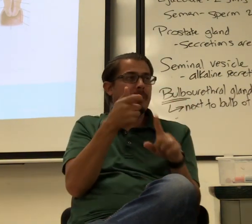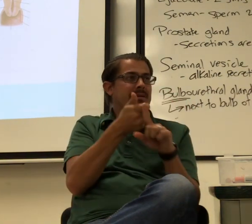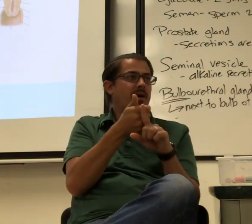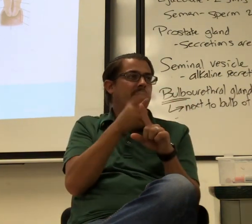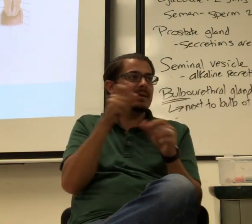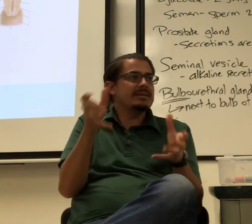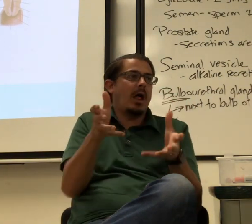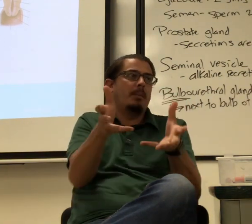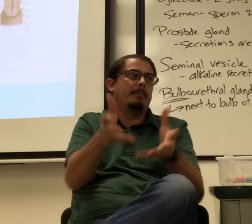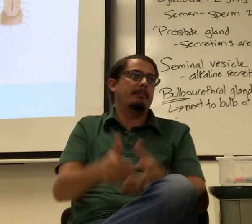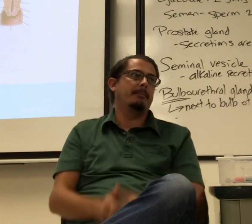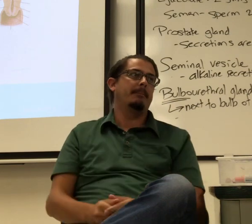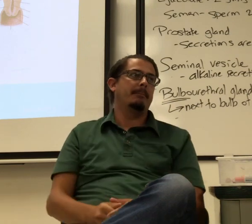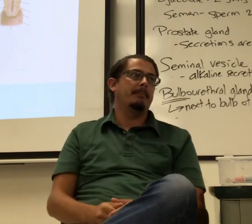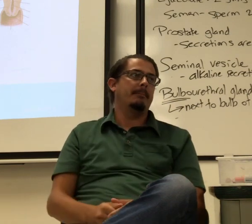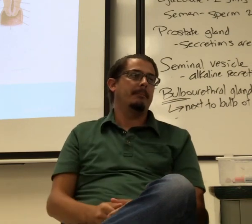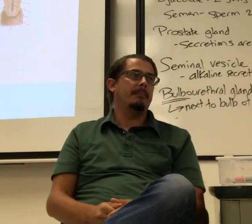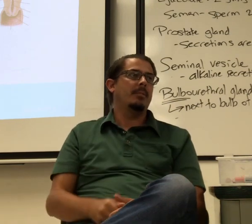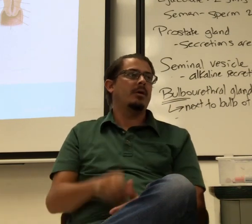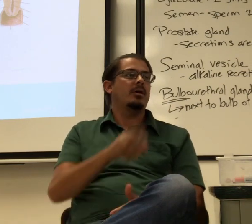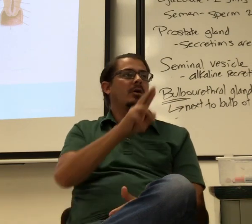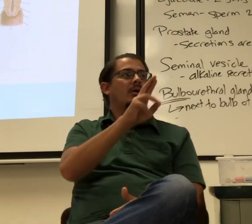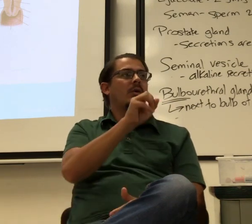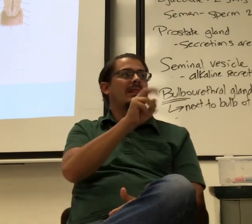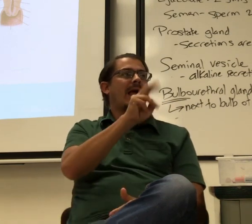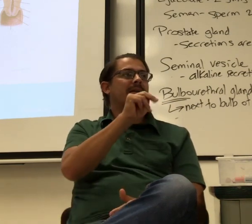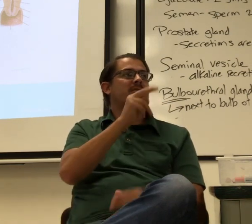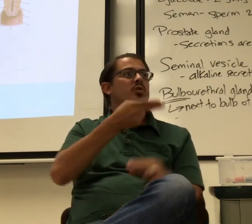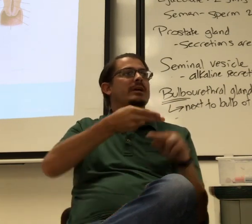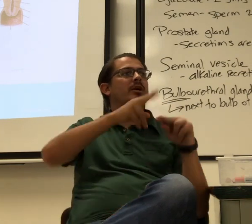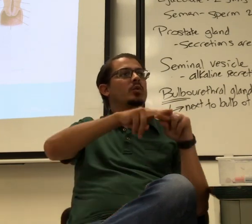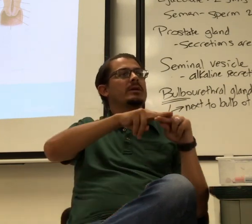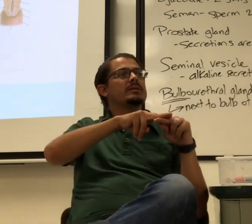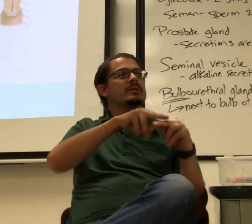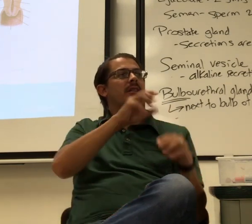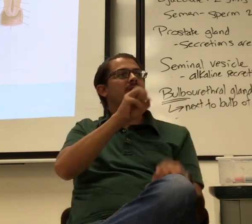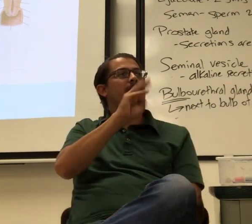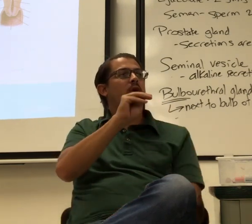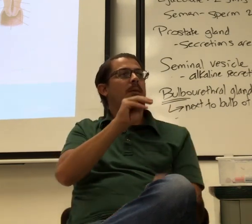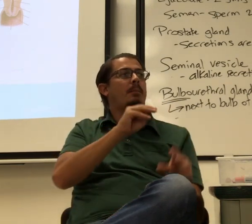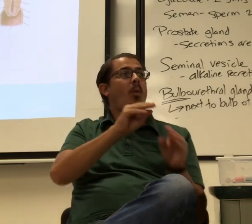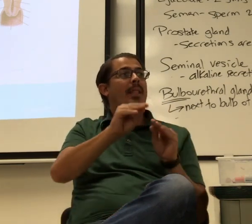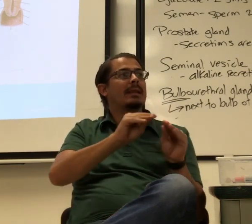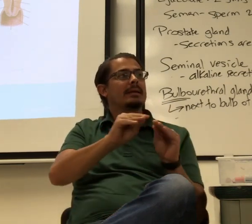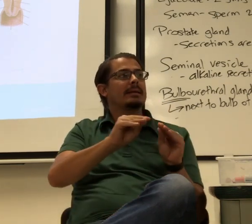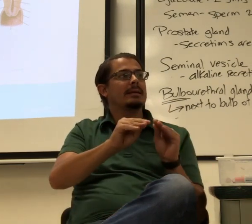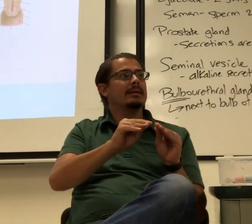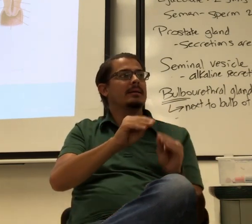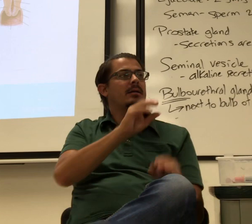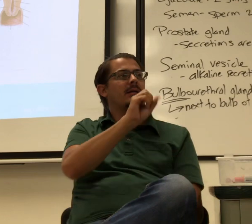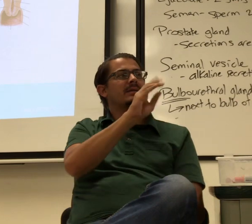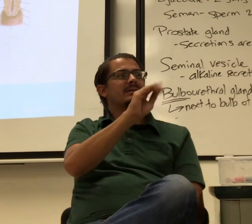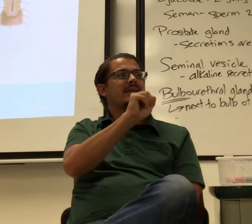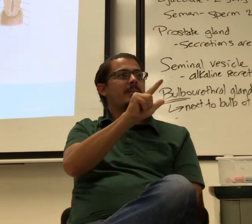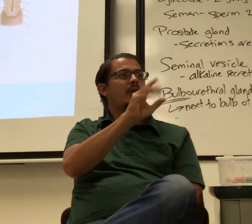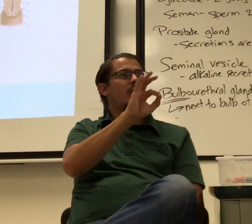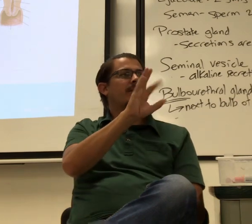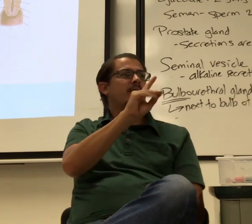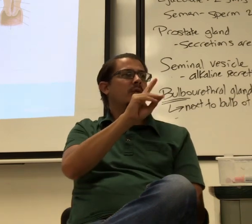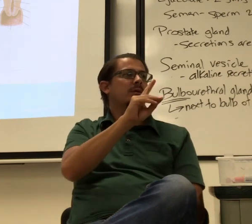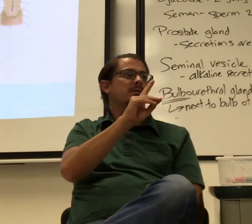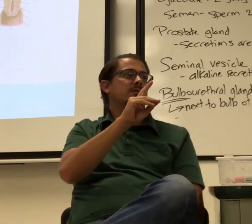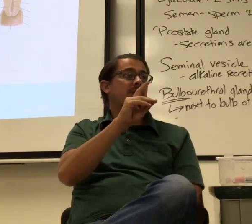it needs help. There's relaxin to increase the sperm motility. I said the seminal fluid is overall